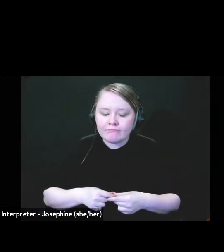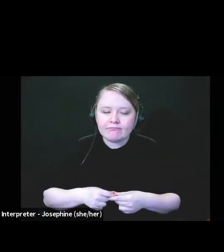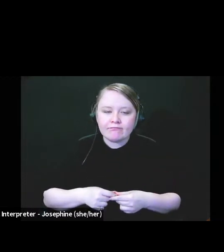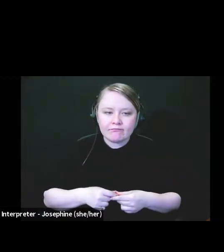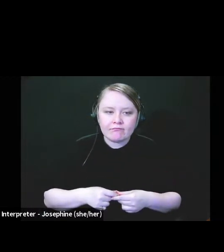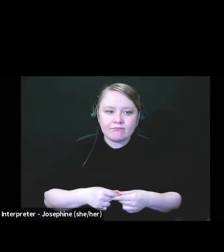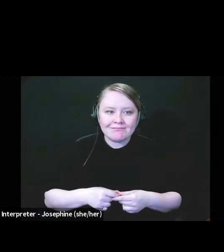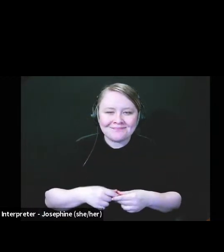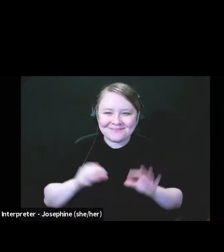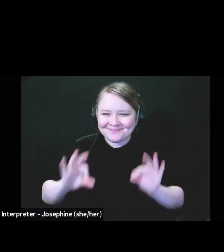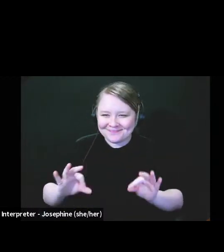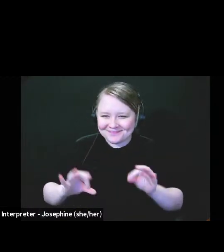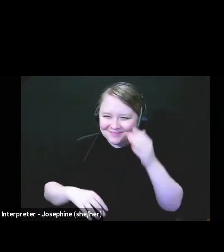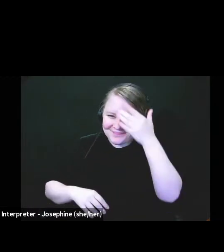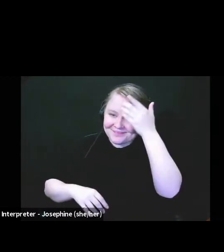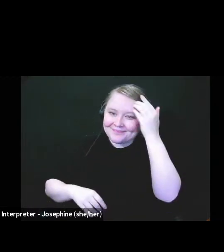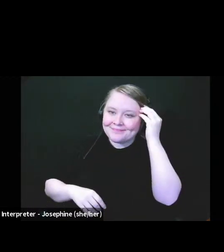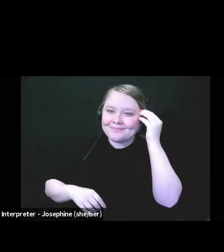All right.